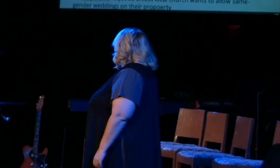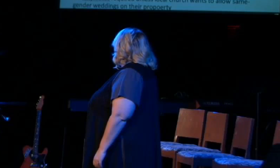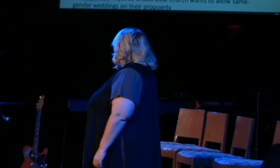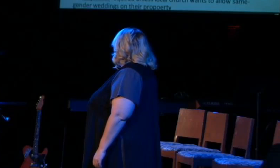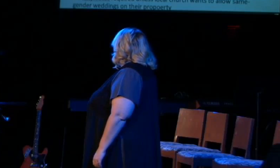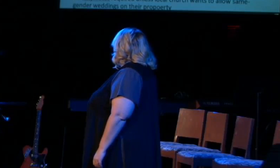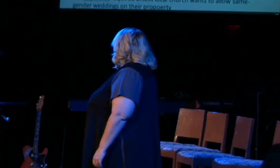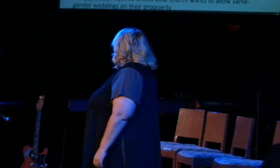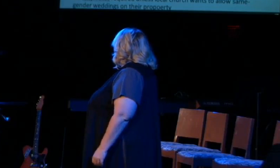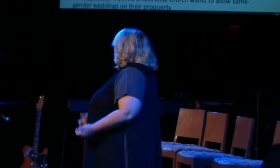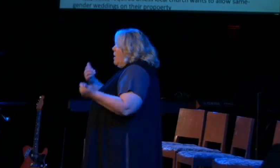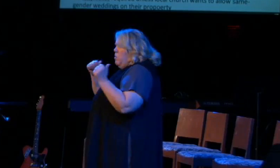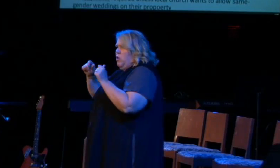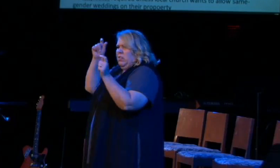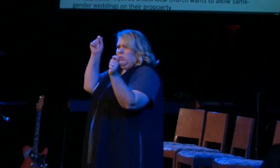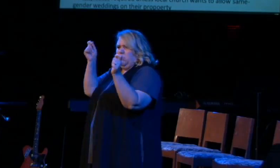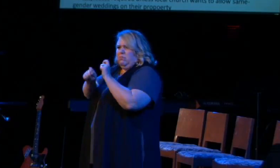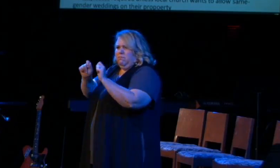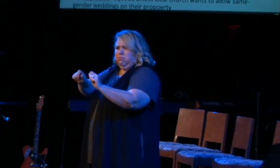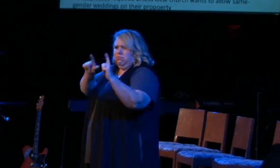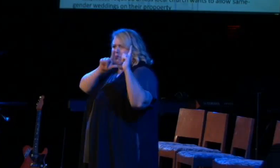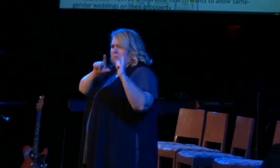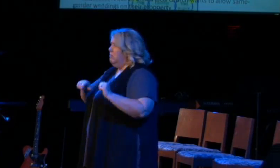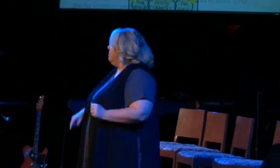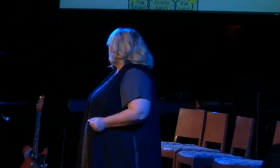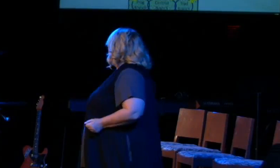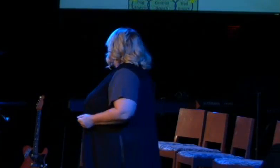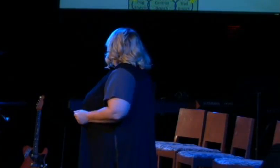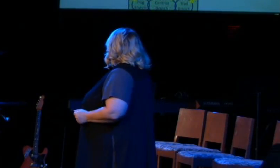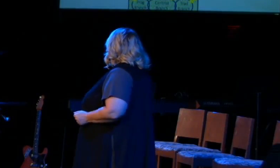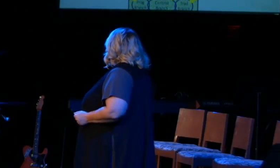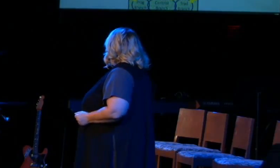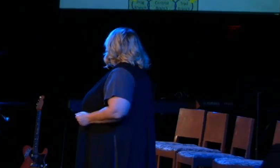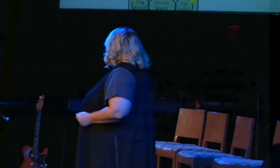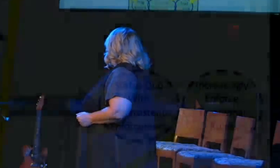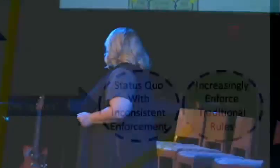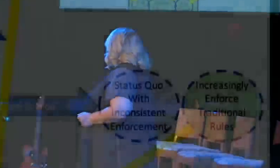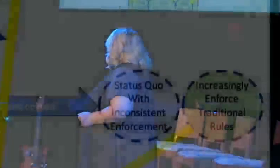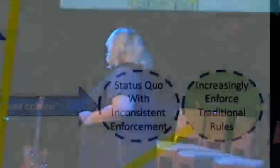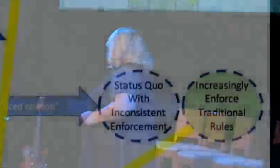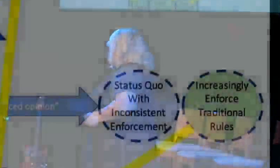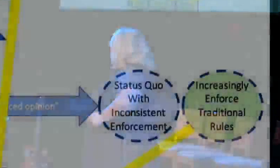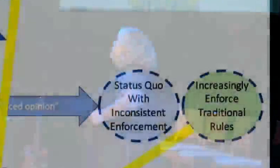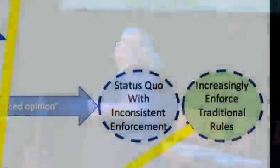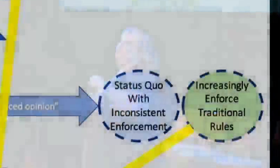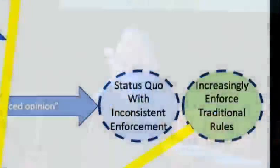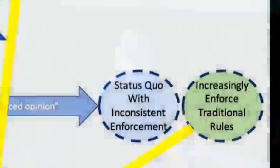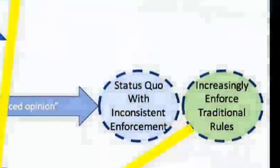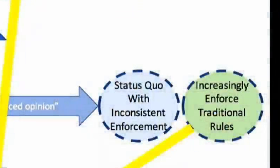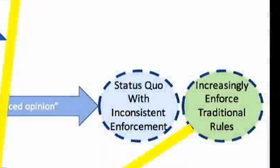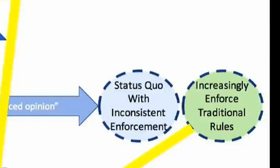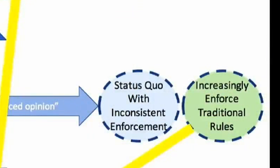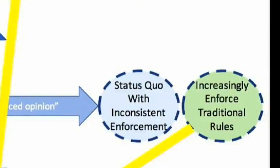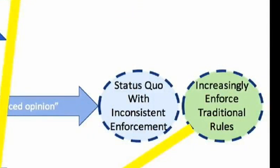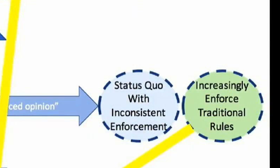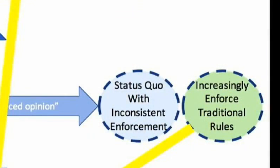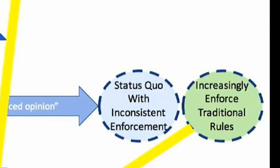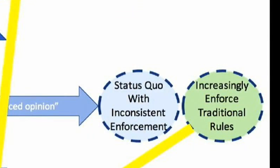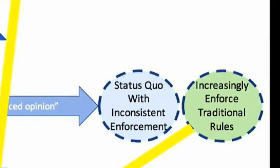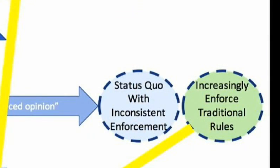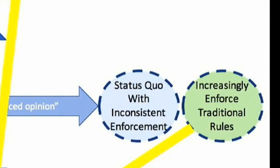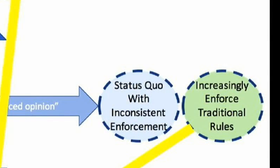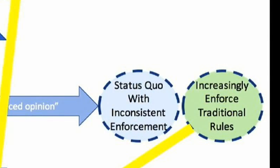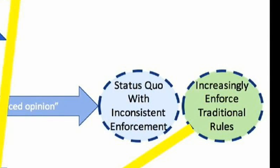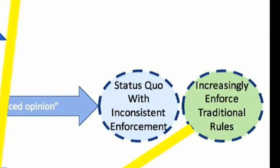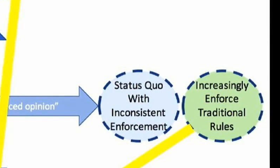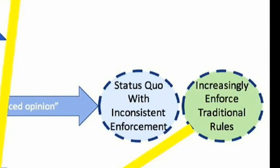I'm trying to change the slide. Can the back help me just to change the slide? The clicker's not working. The Connectional conference model, this multi-branch model, people